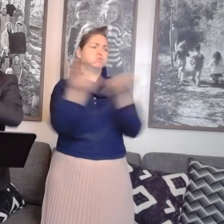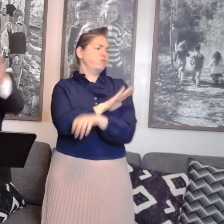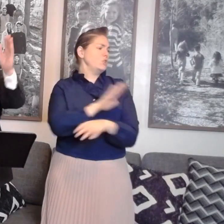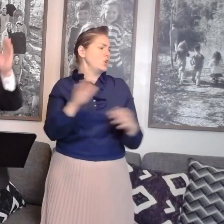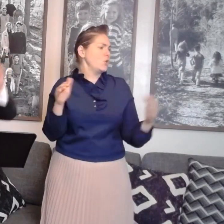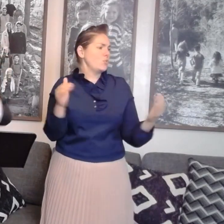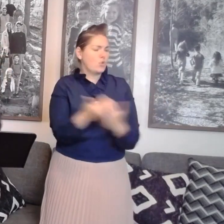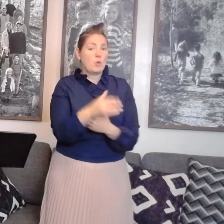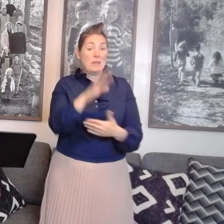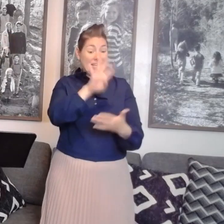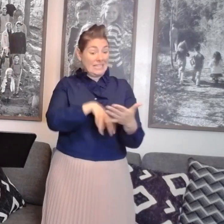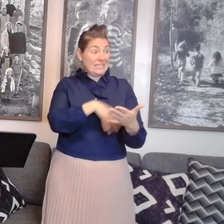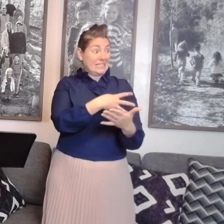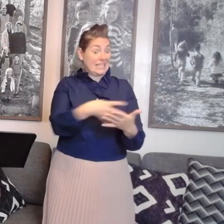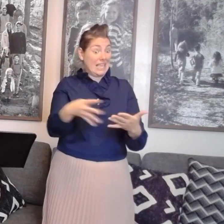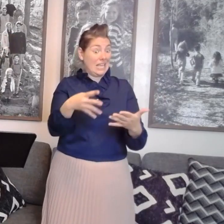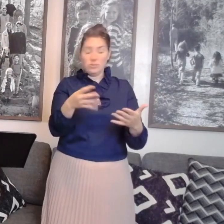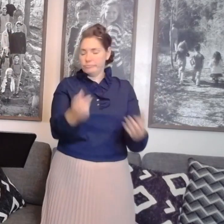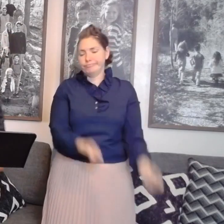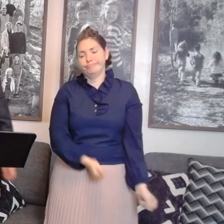The schedule went out the window.